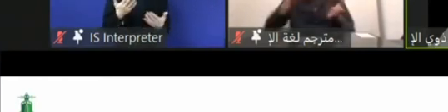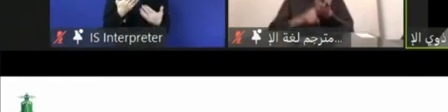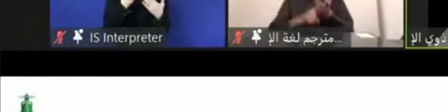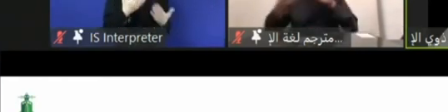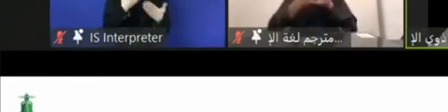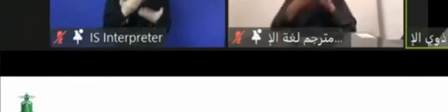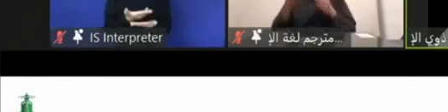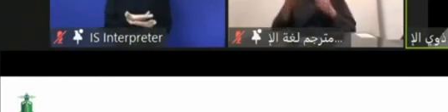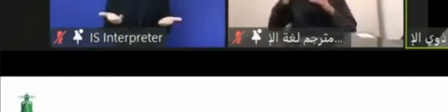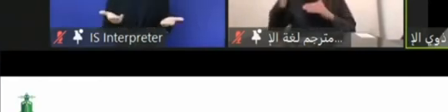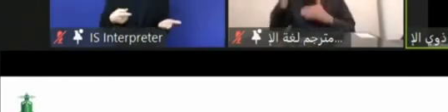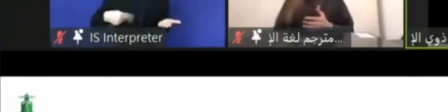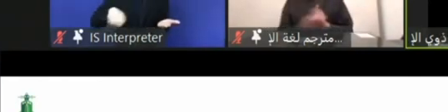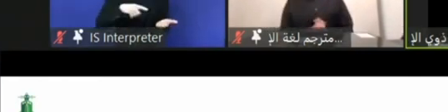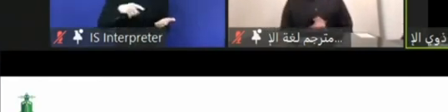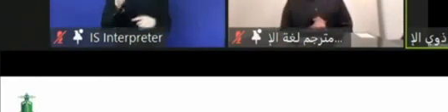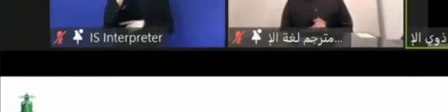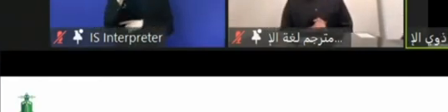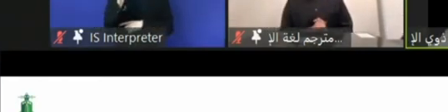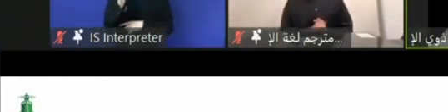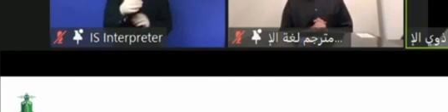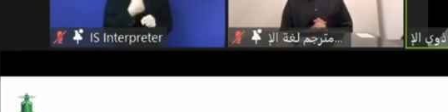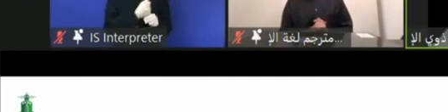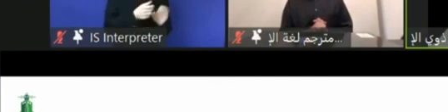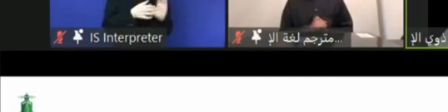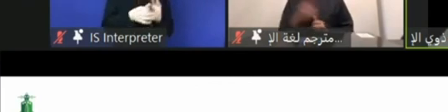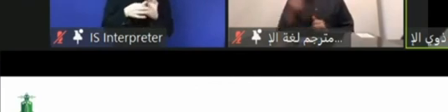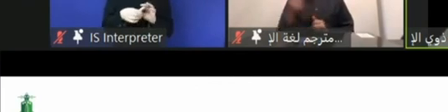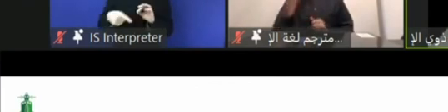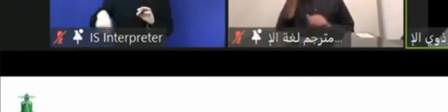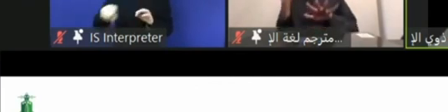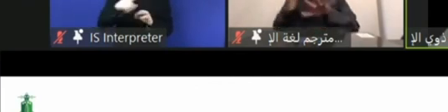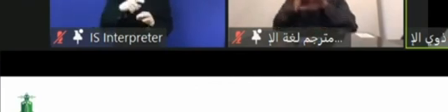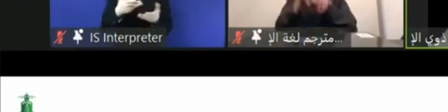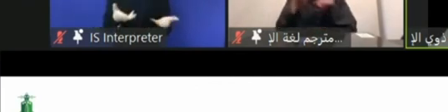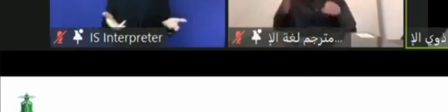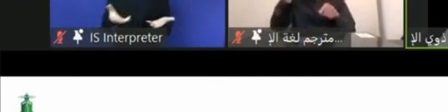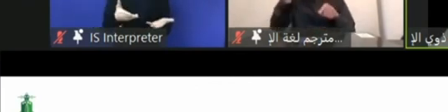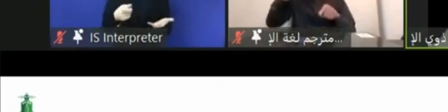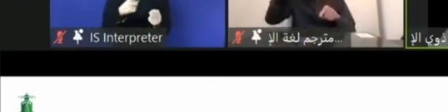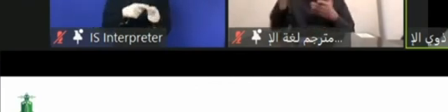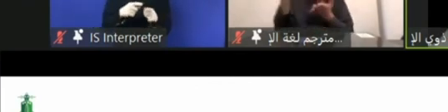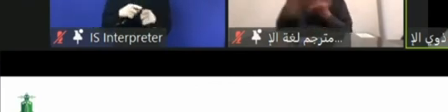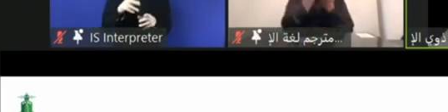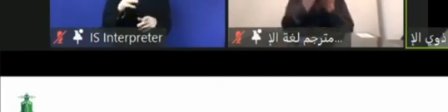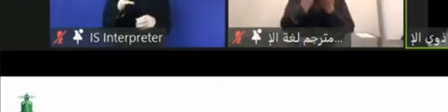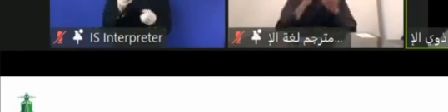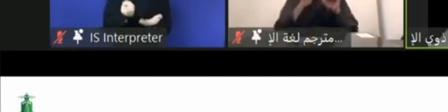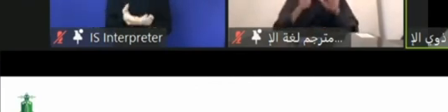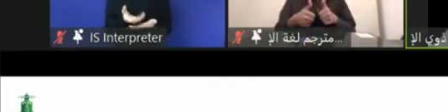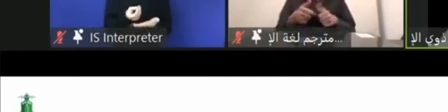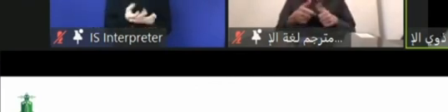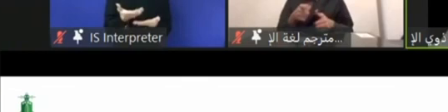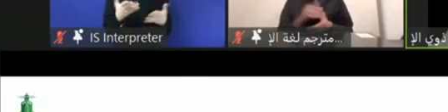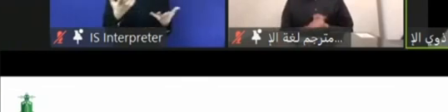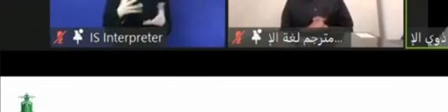for advancing the cause of inclusion in the Kingdom of Saudi Arabia. And we have a